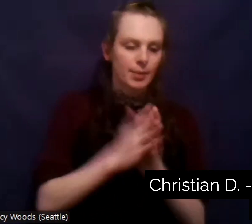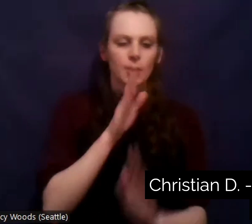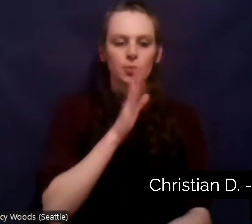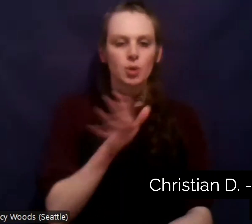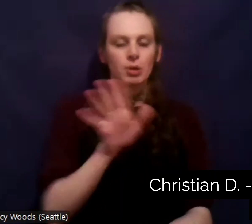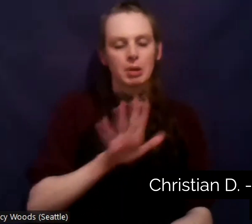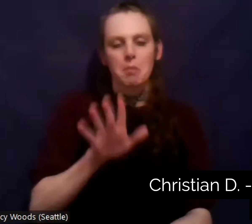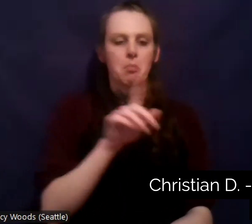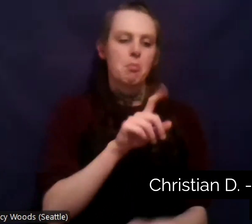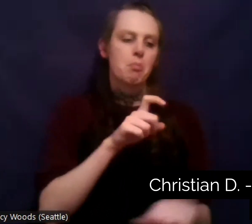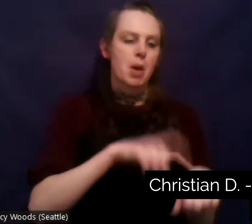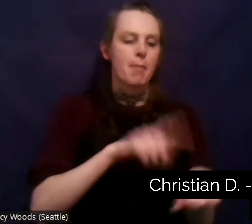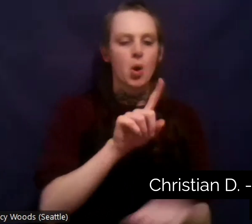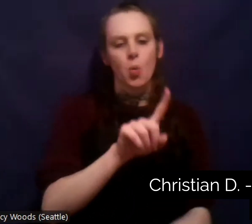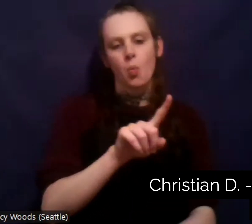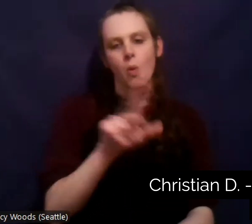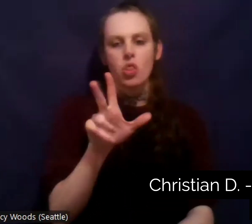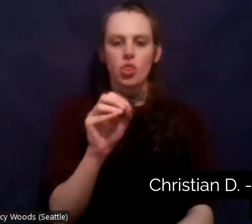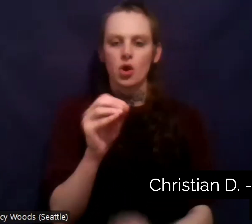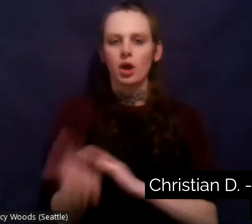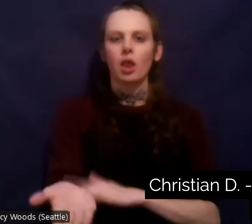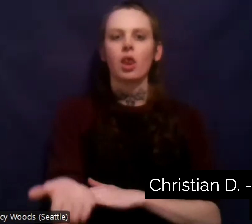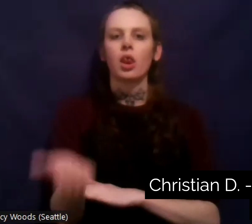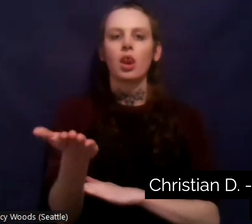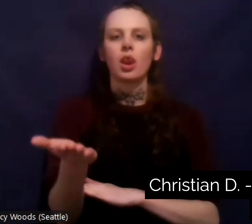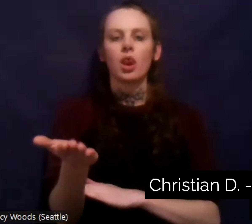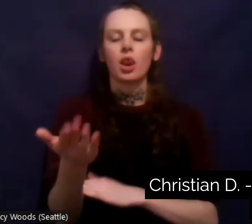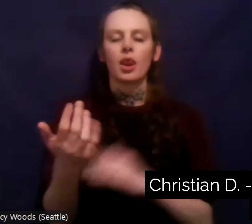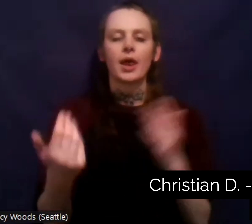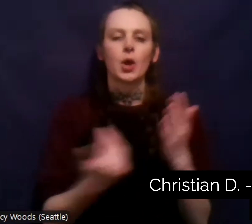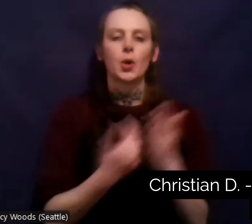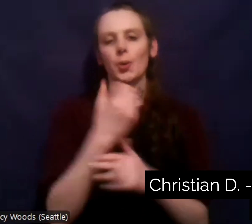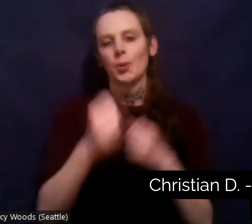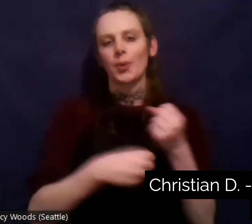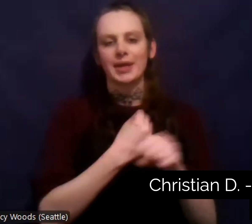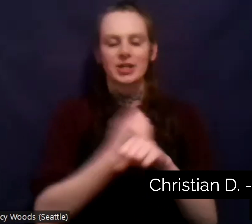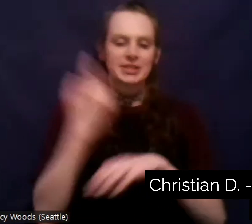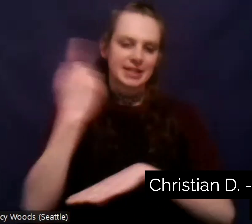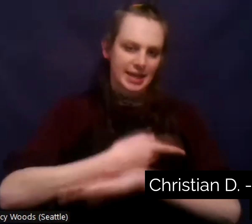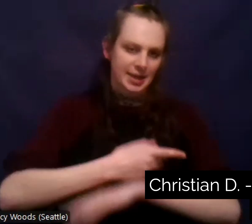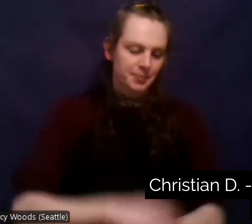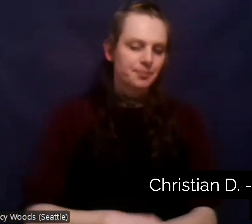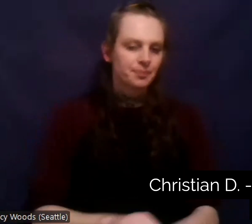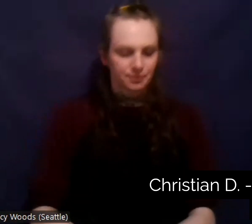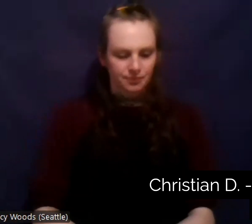morning on New Year's Day. And from there on, I decided